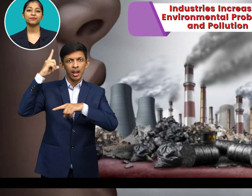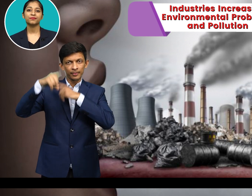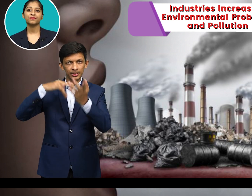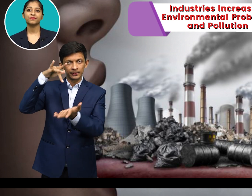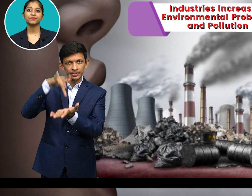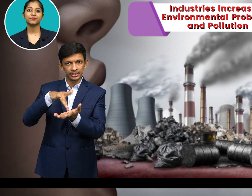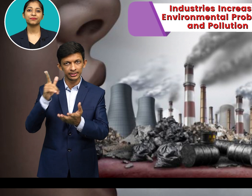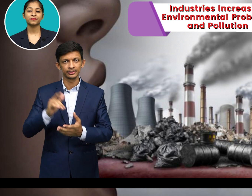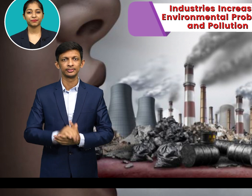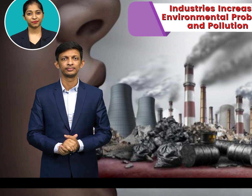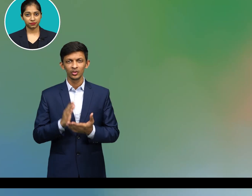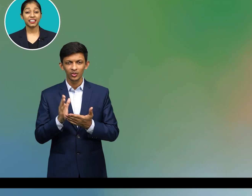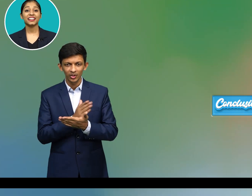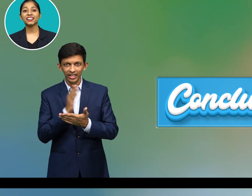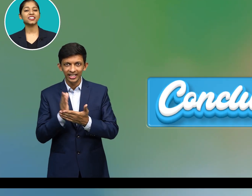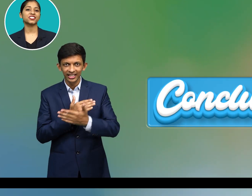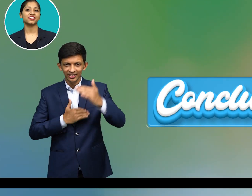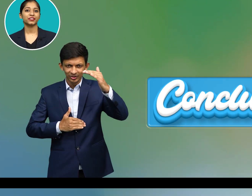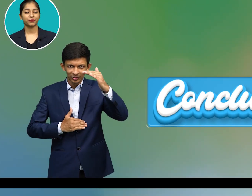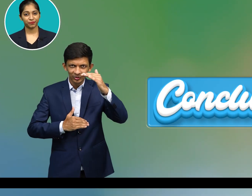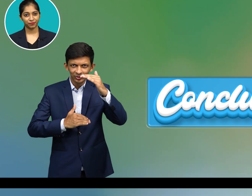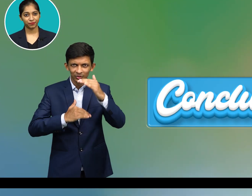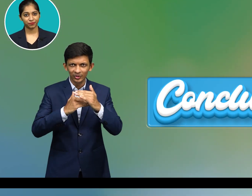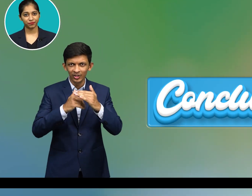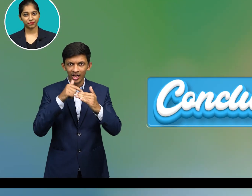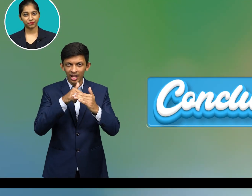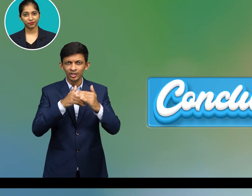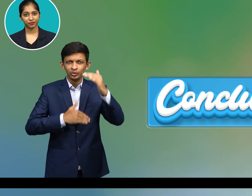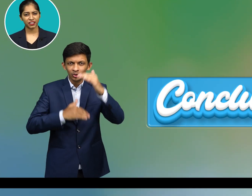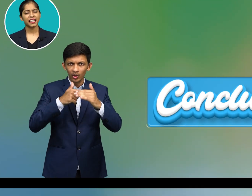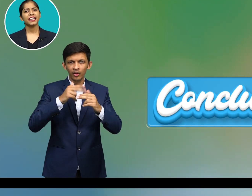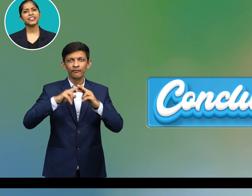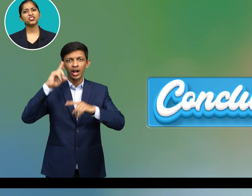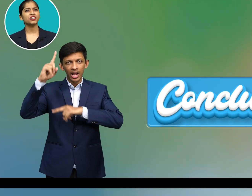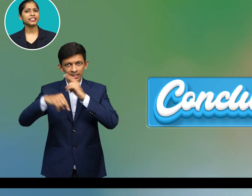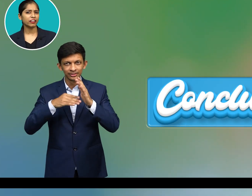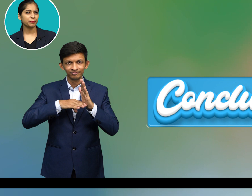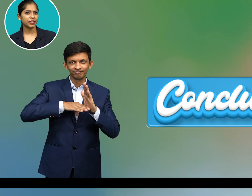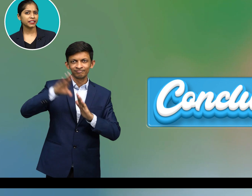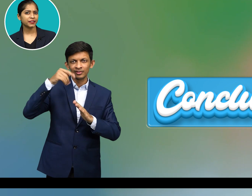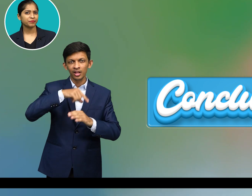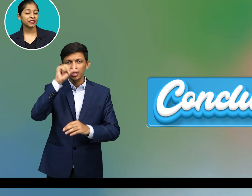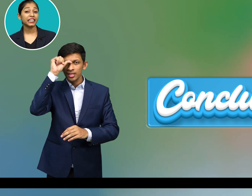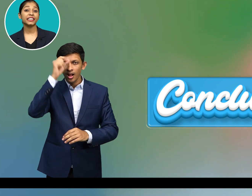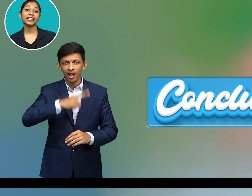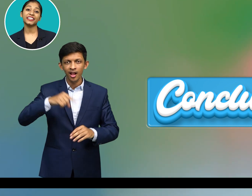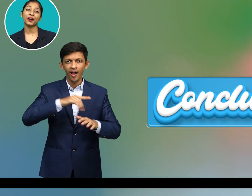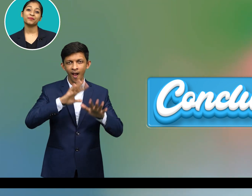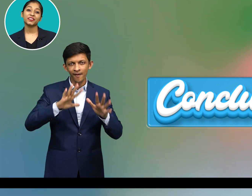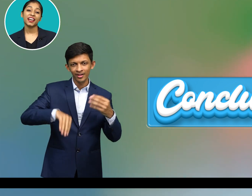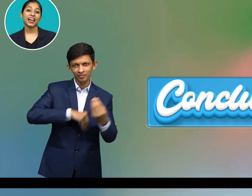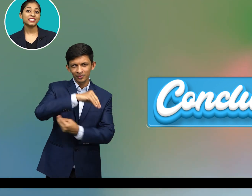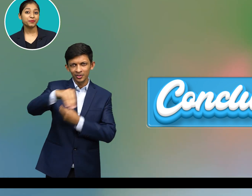Conclusion: Industrial development in